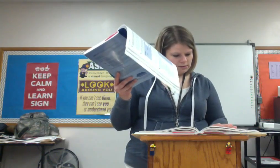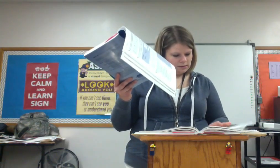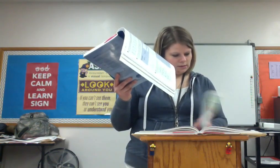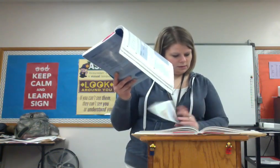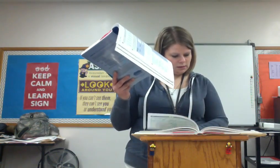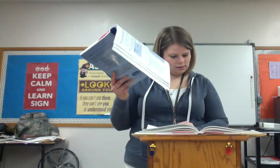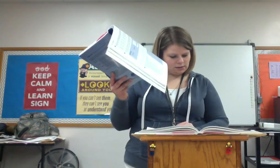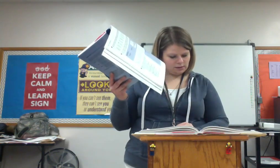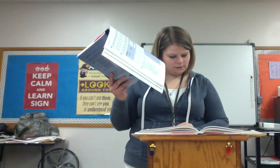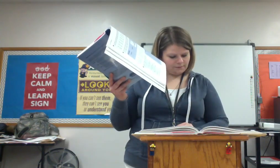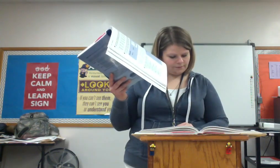Let's see here.